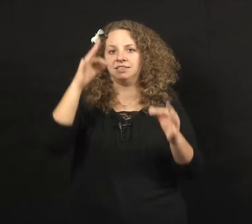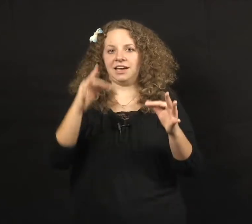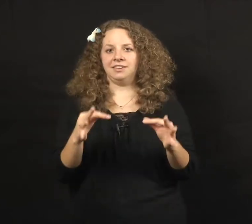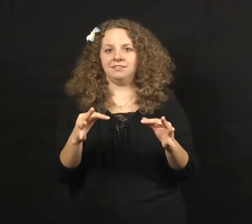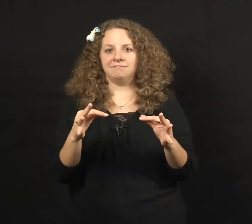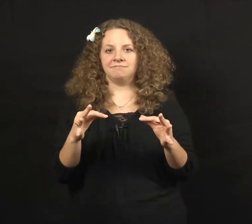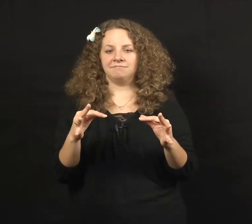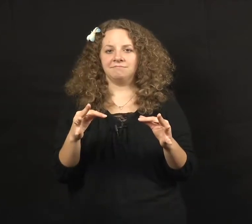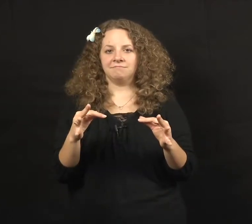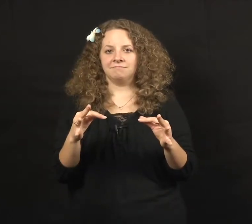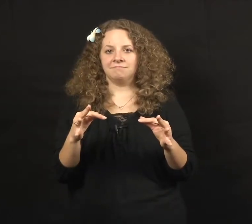Decide.